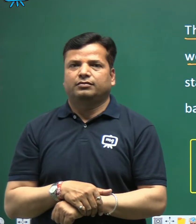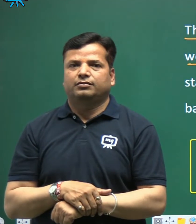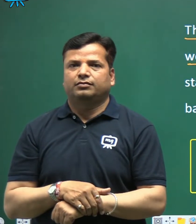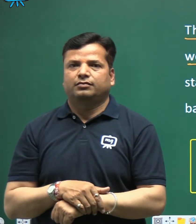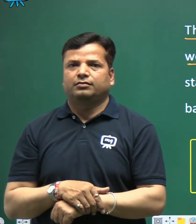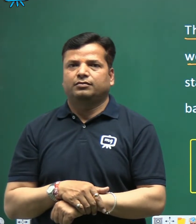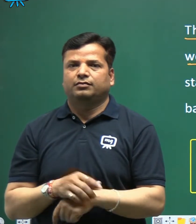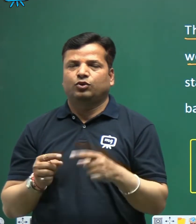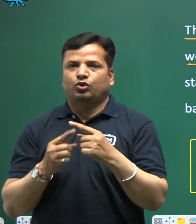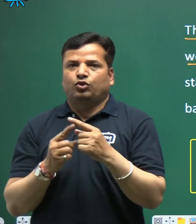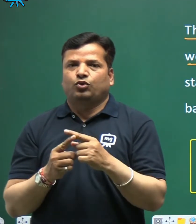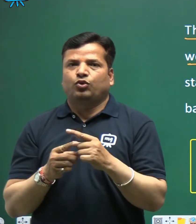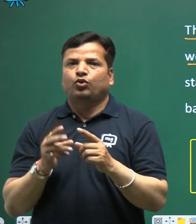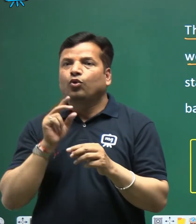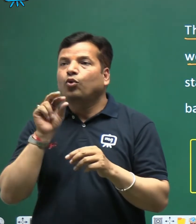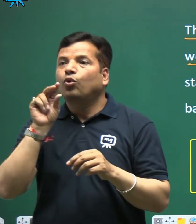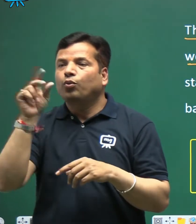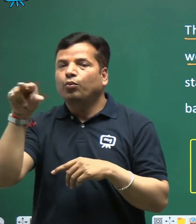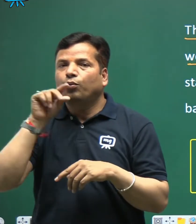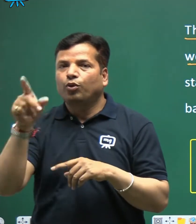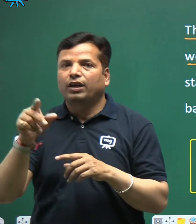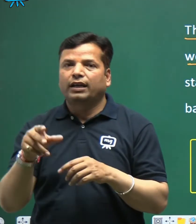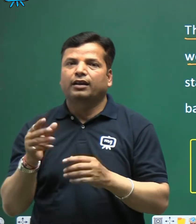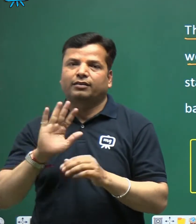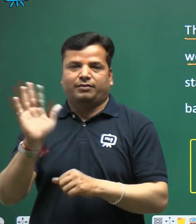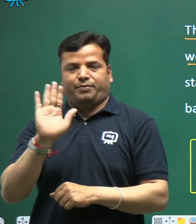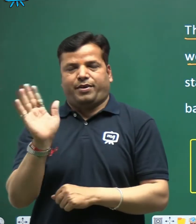to bid goodbye,